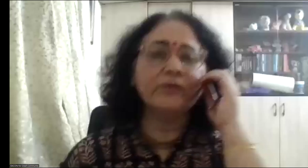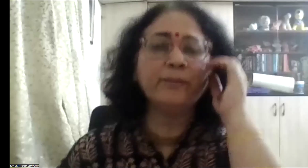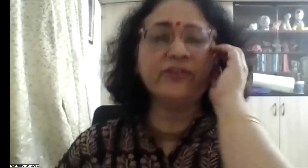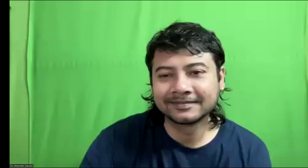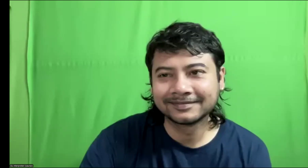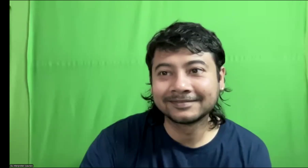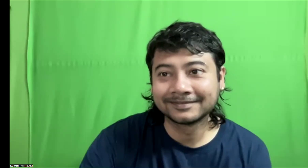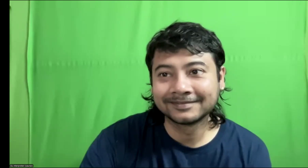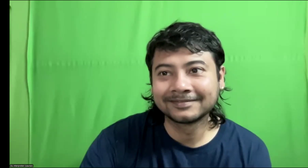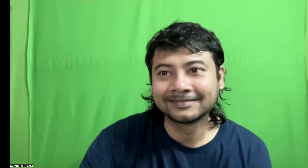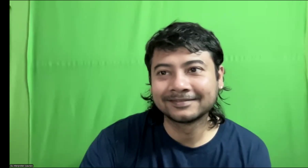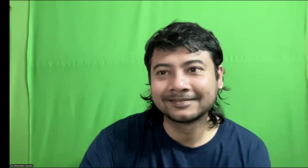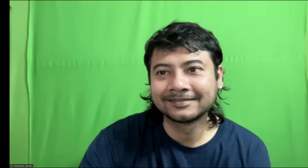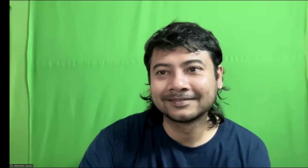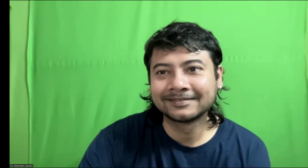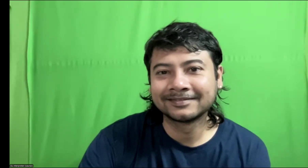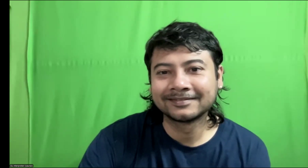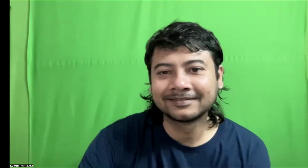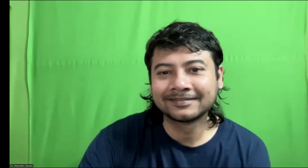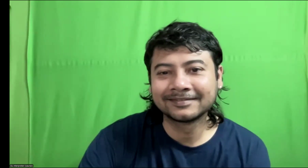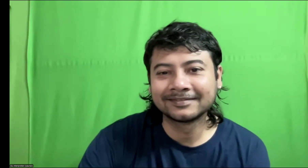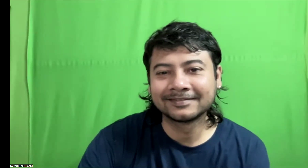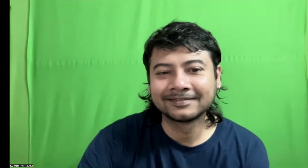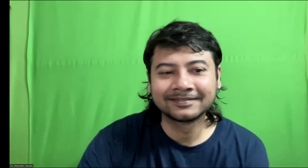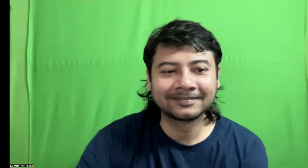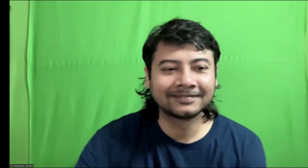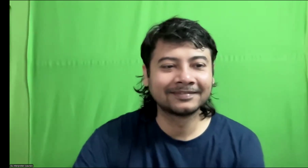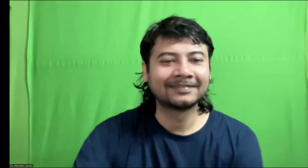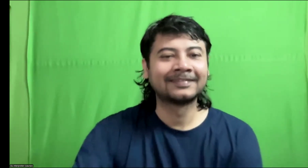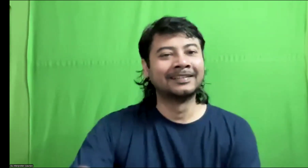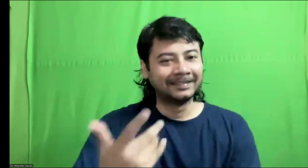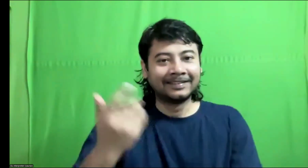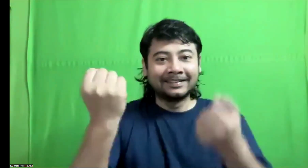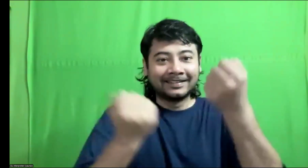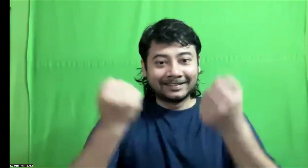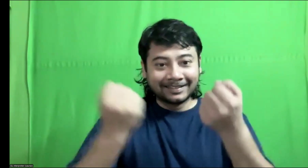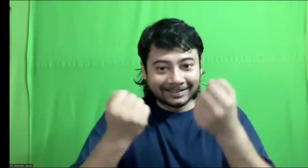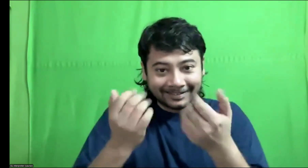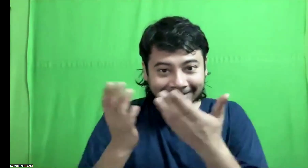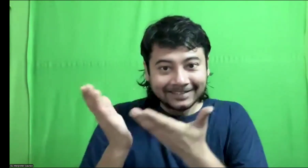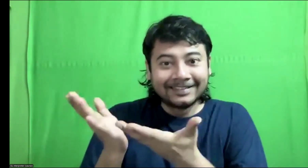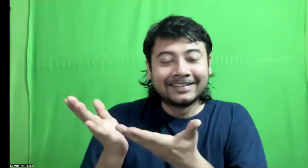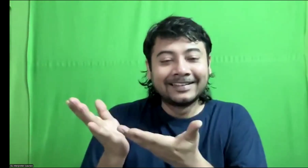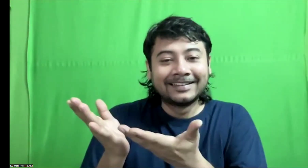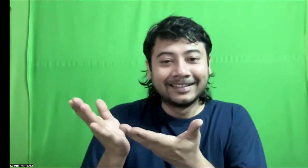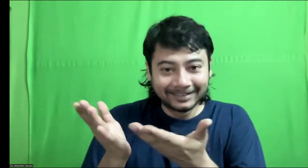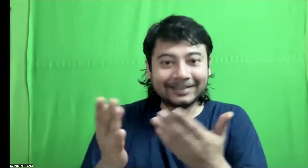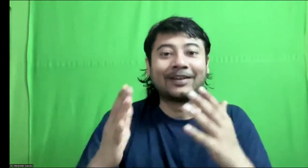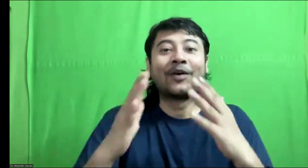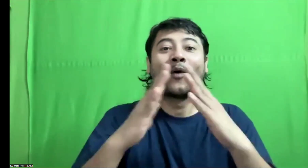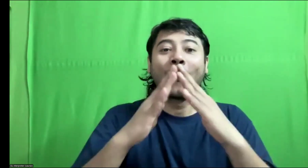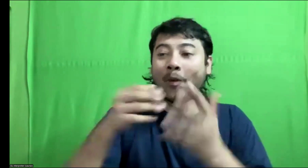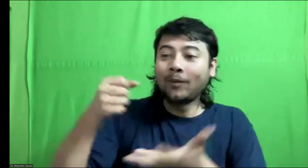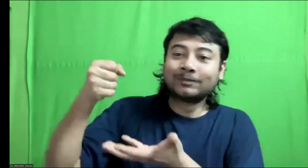So these are some of the pictures I took in a car, and then somebody was doing at the door in the market. I really like that